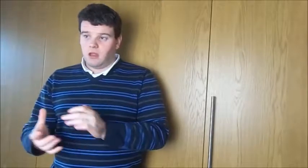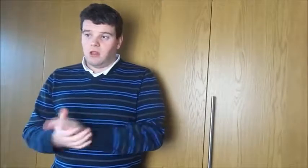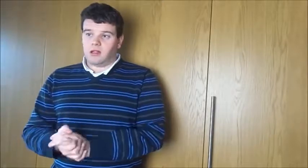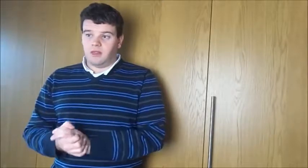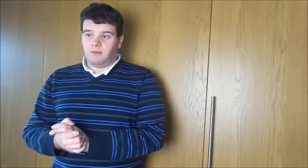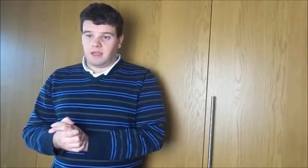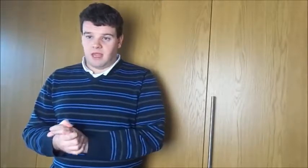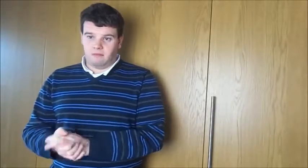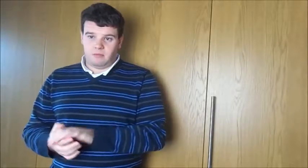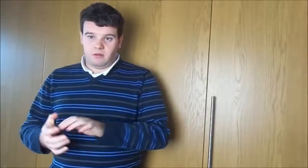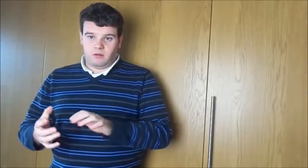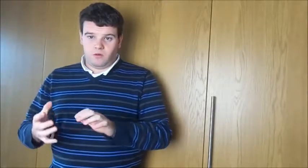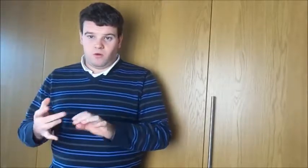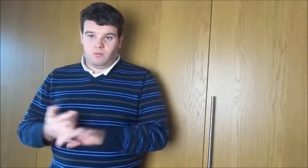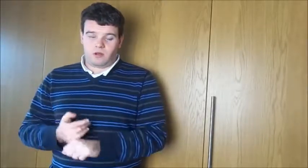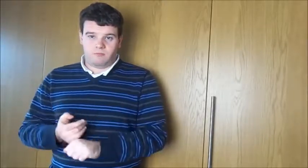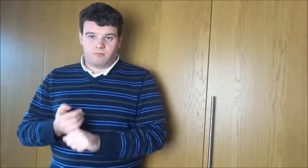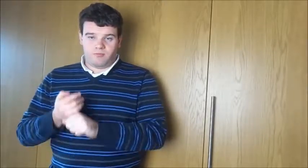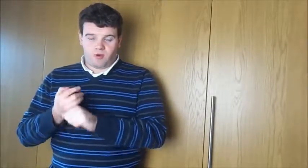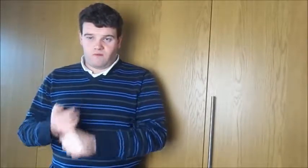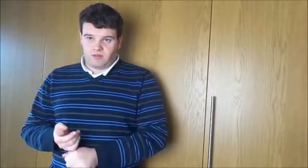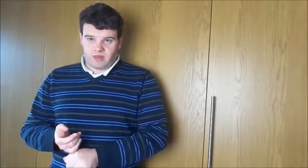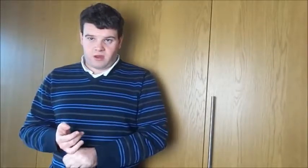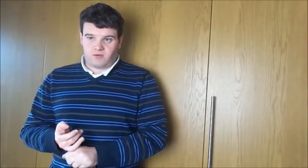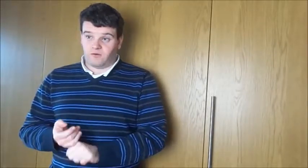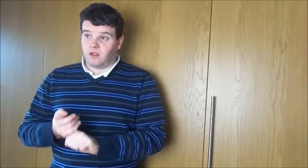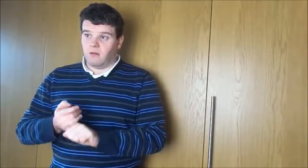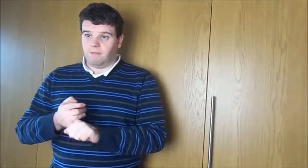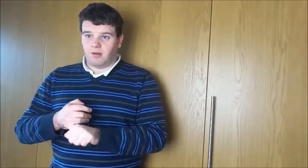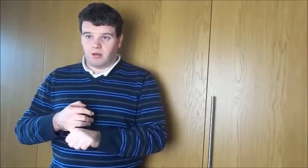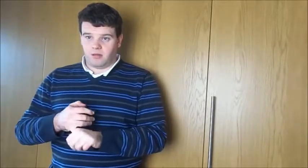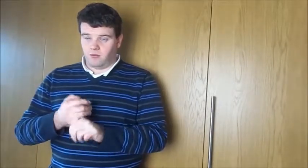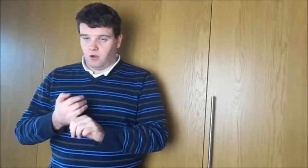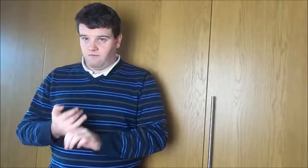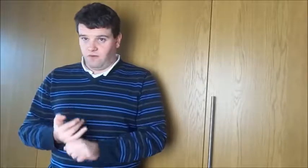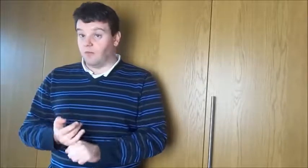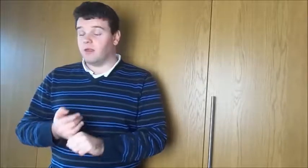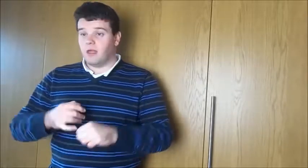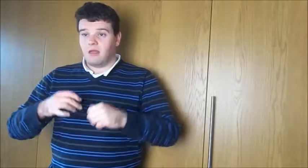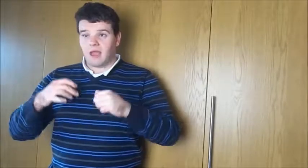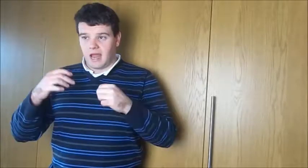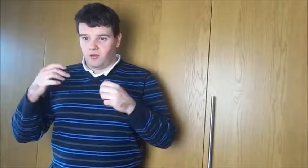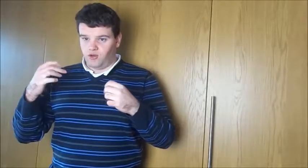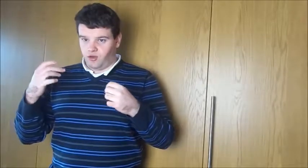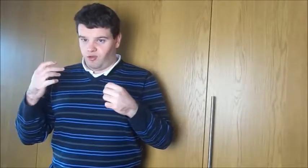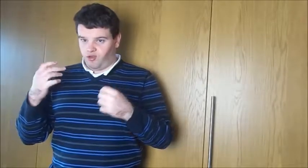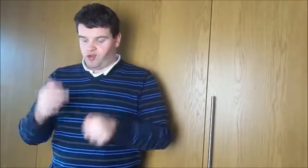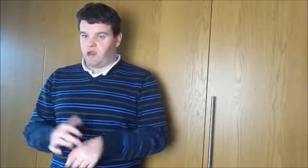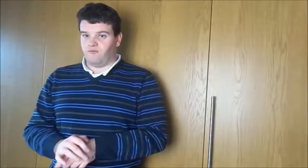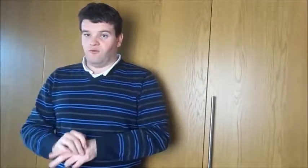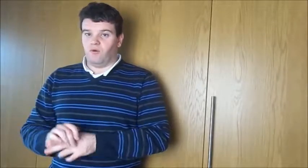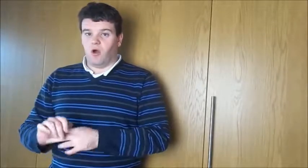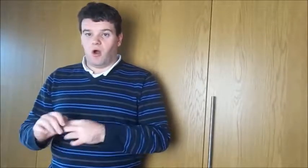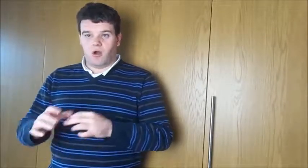she became almost private secretary, personal confidant, and just general